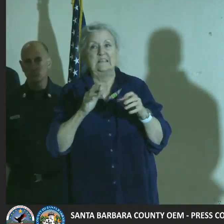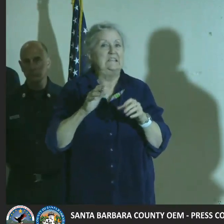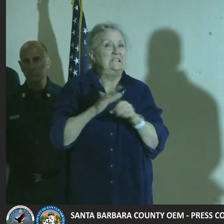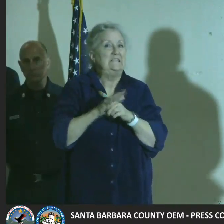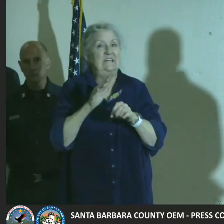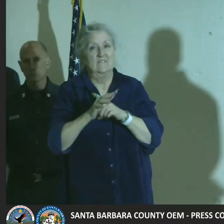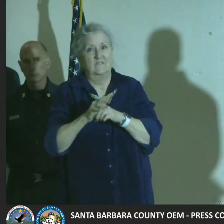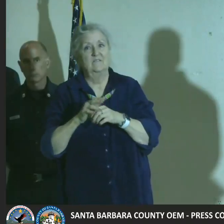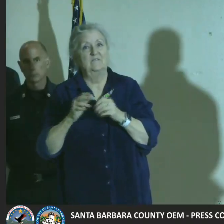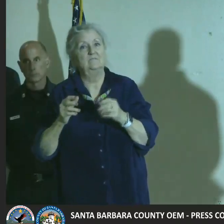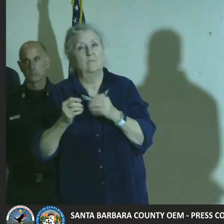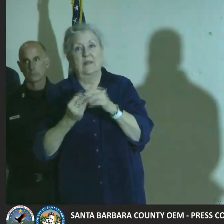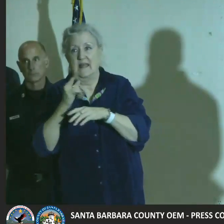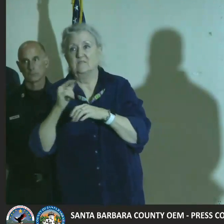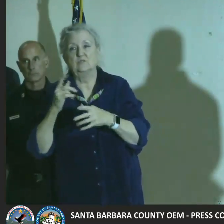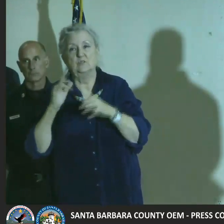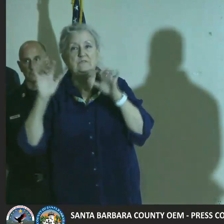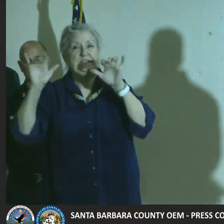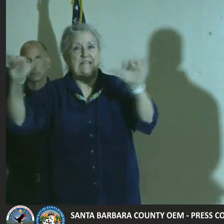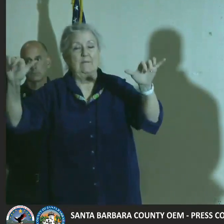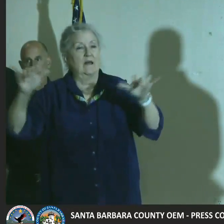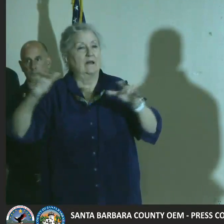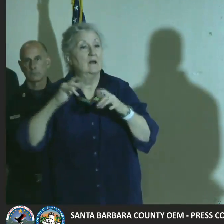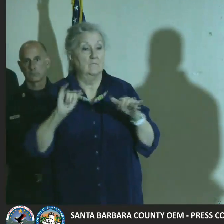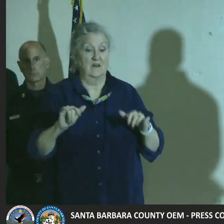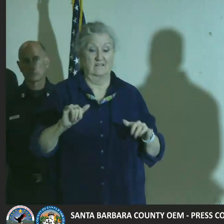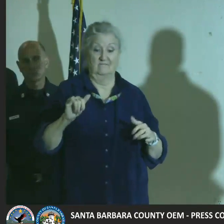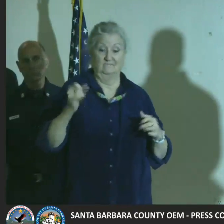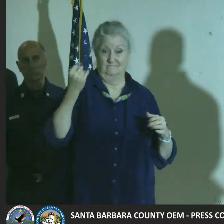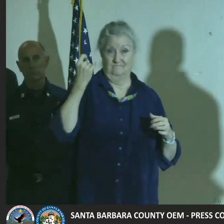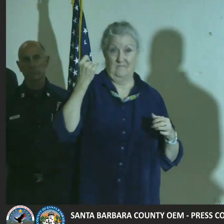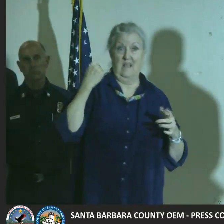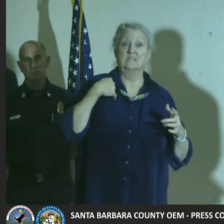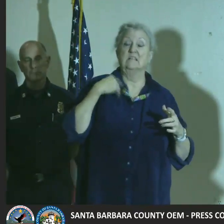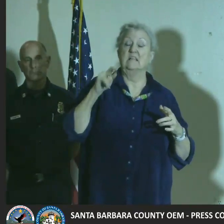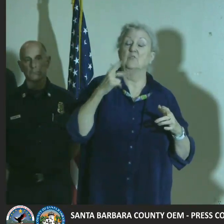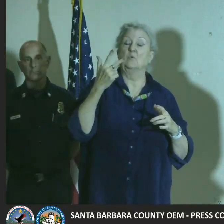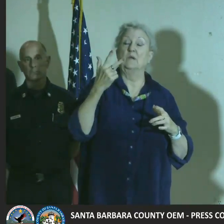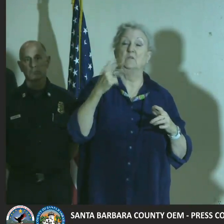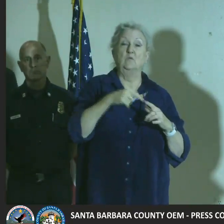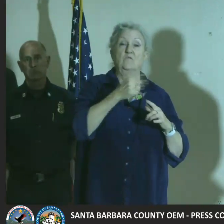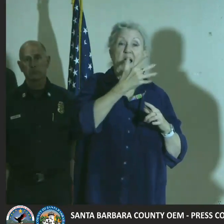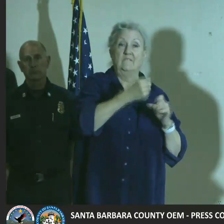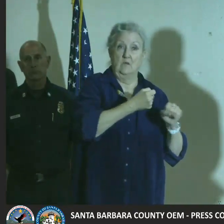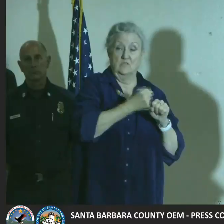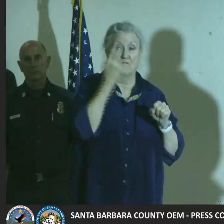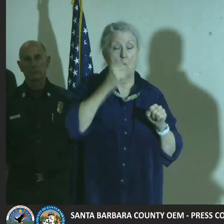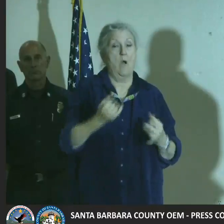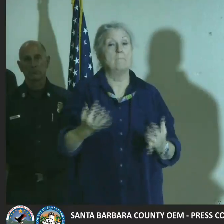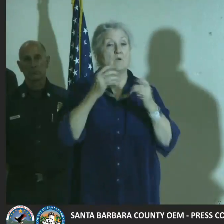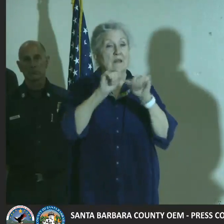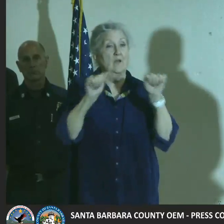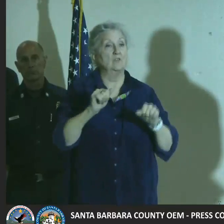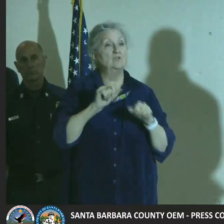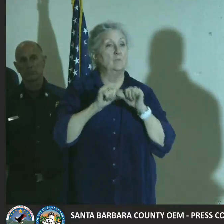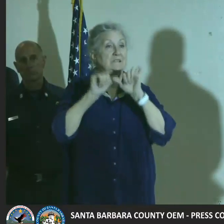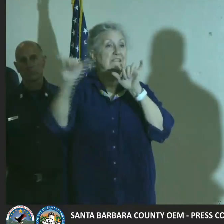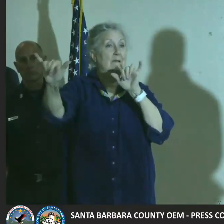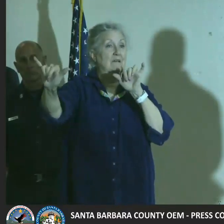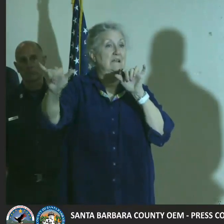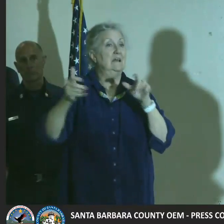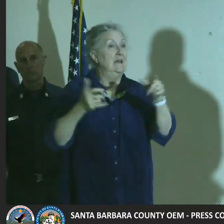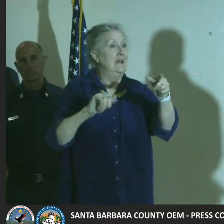hills. But that said, it takes about 3 to 5 years for a burn area to be completely stabilized.